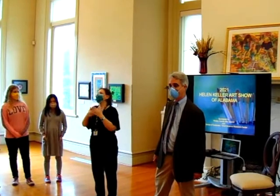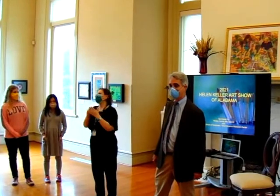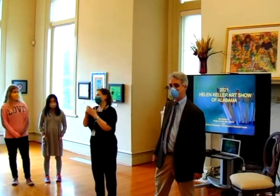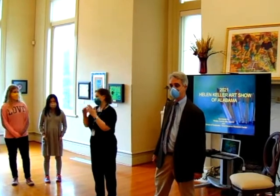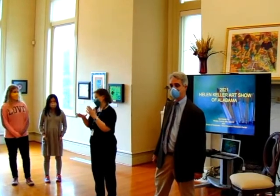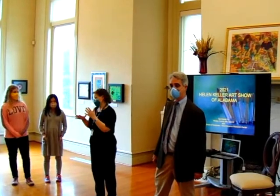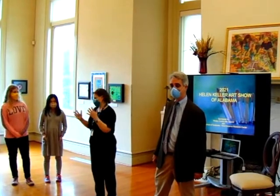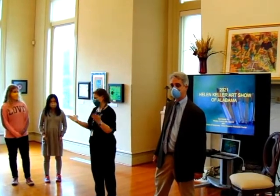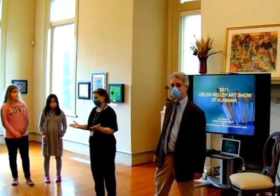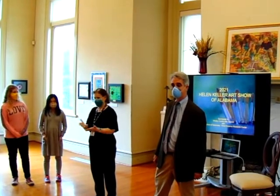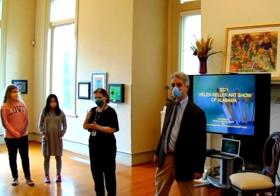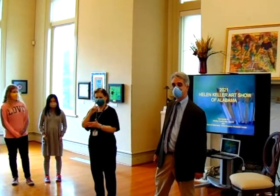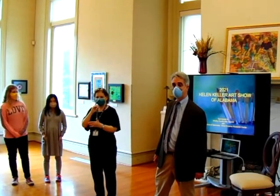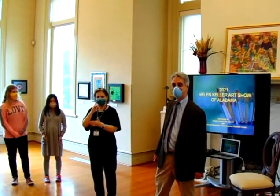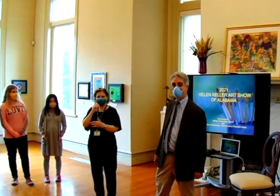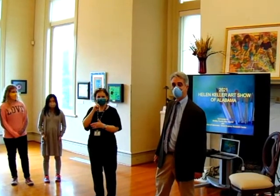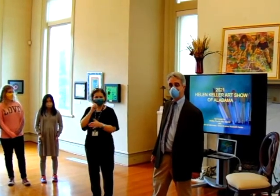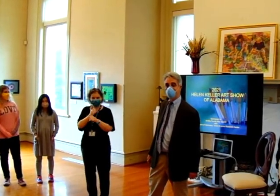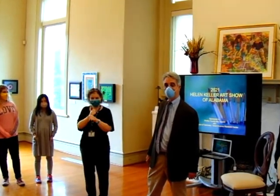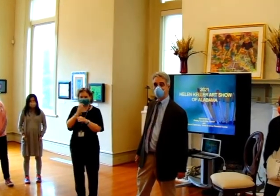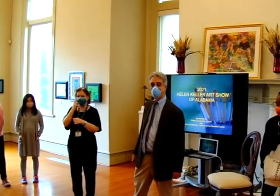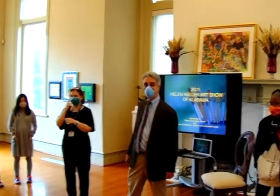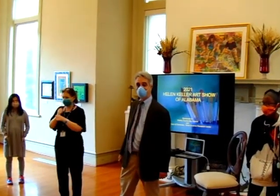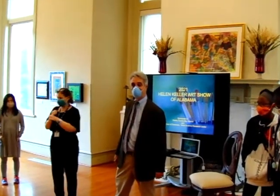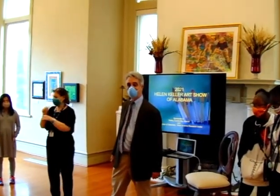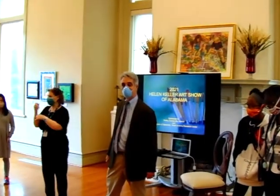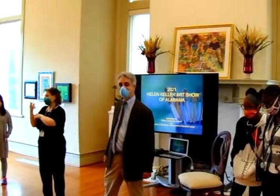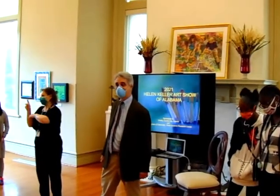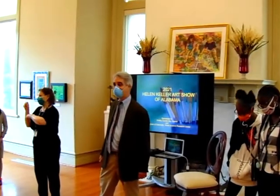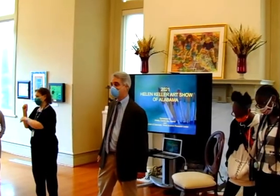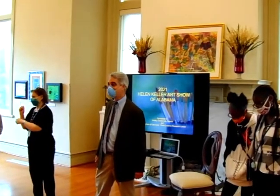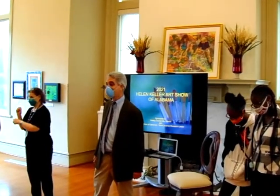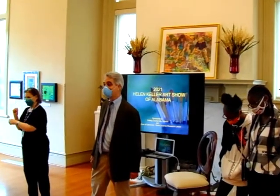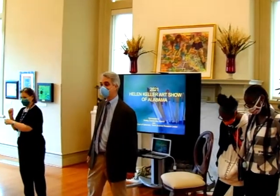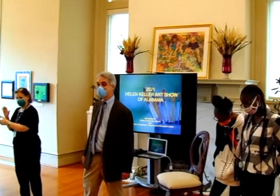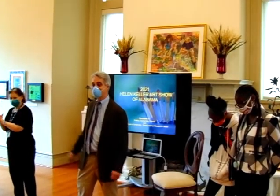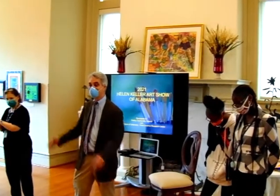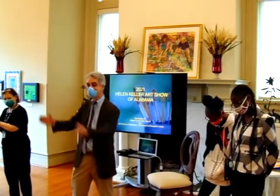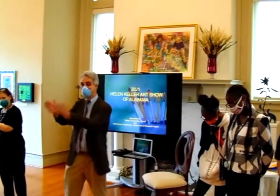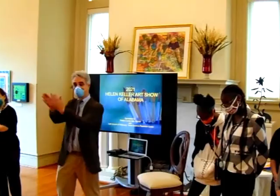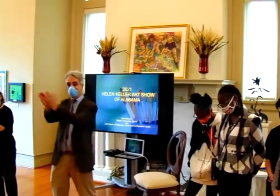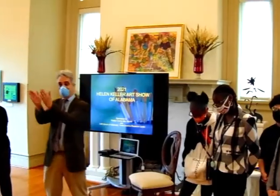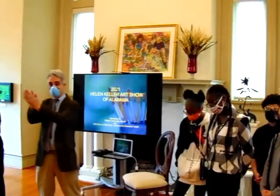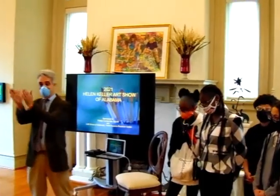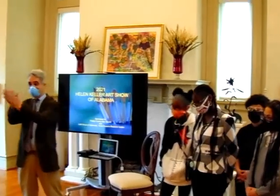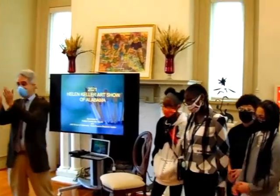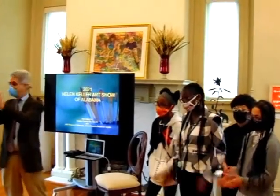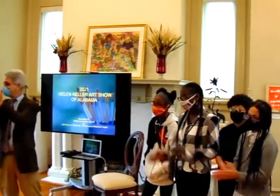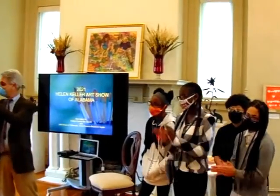at the three schools at AIDB. So thank you and congratulations. Thank you,